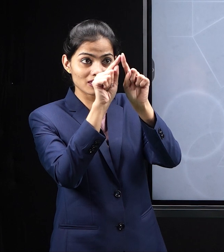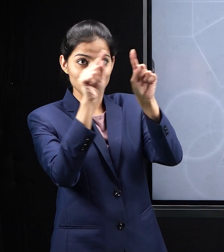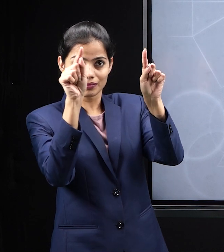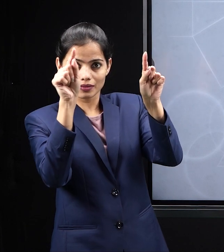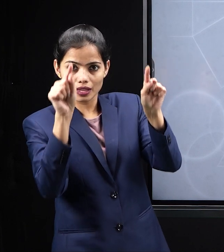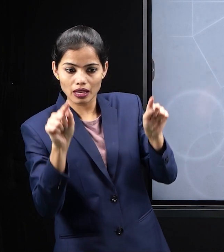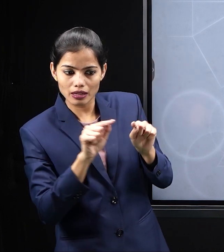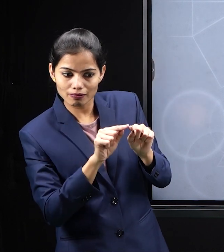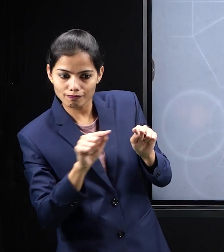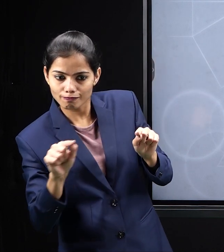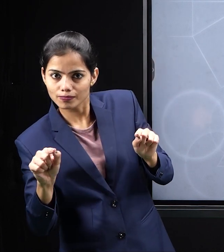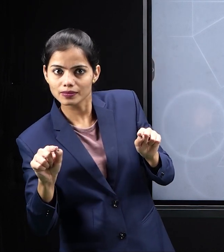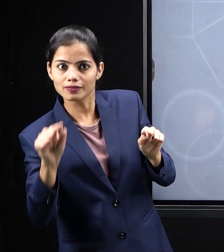sides,